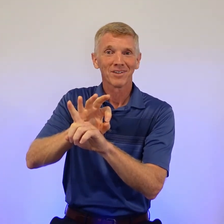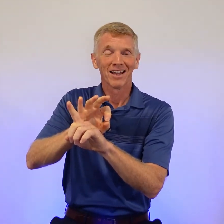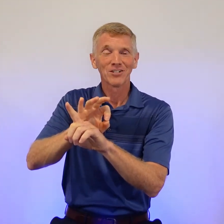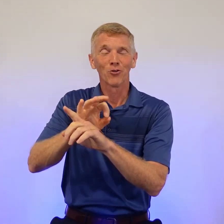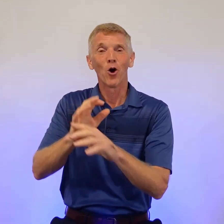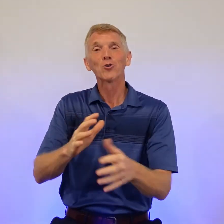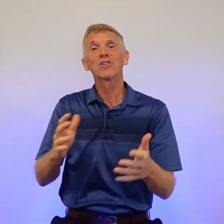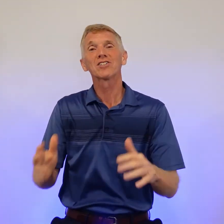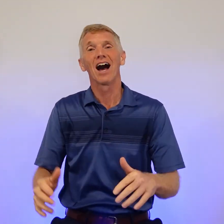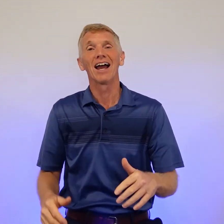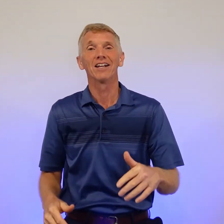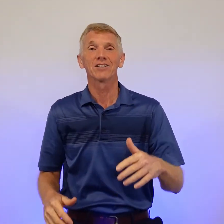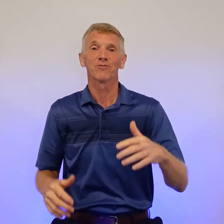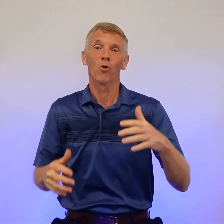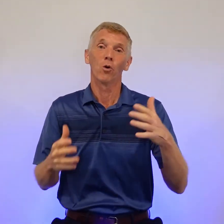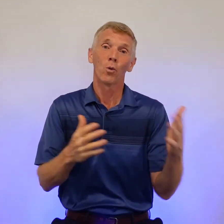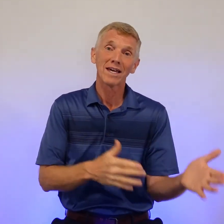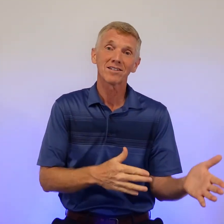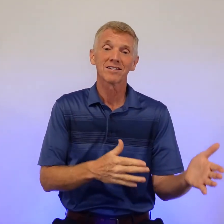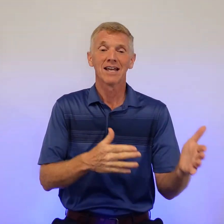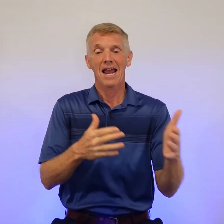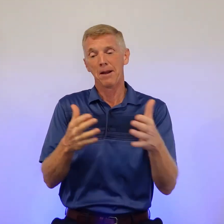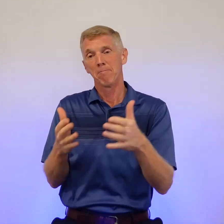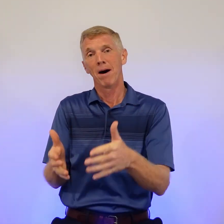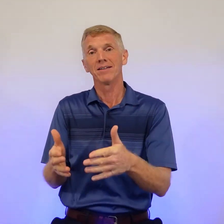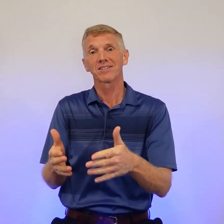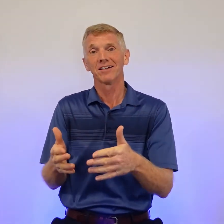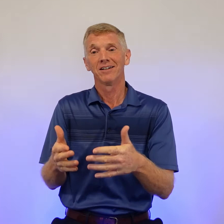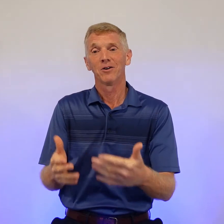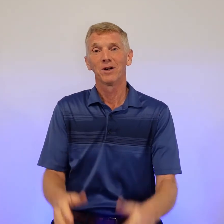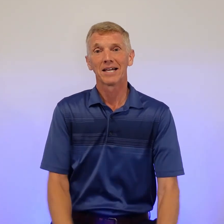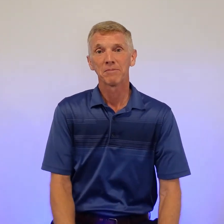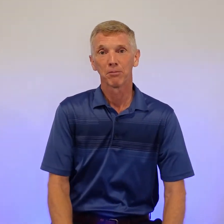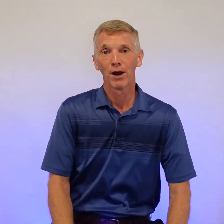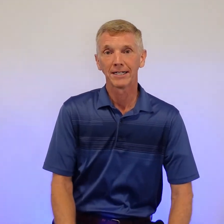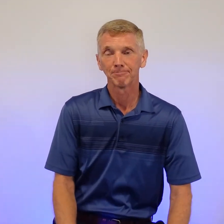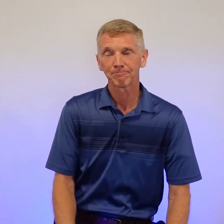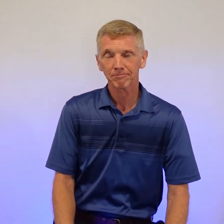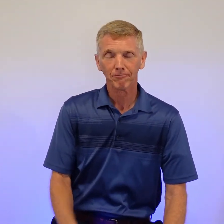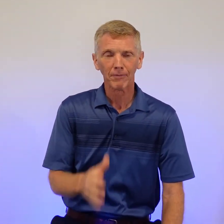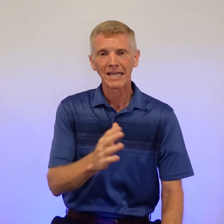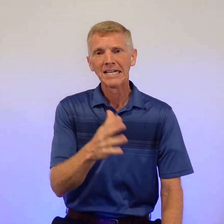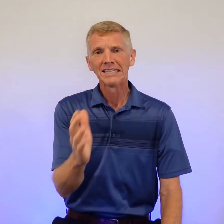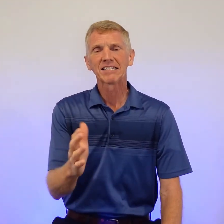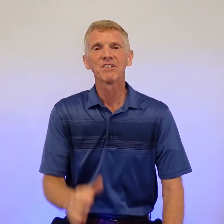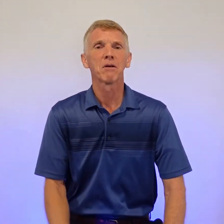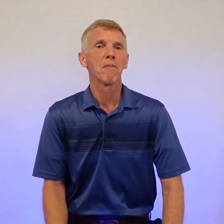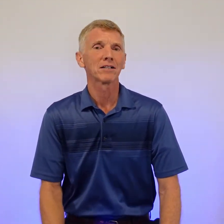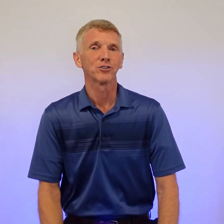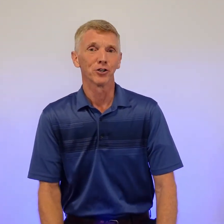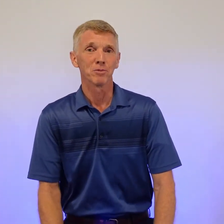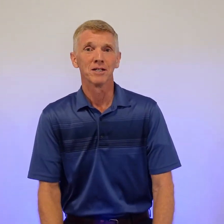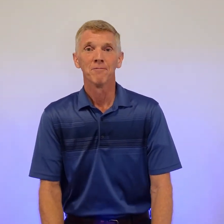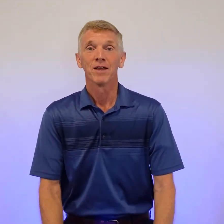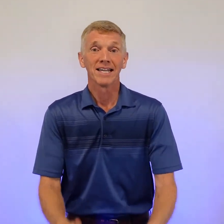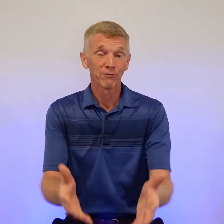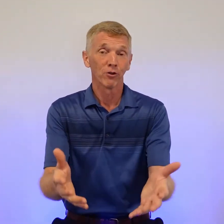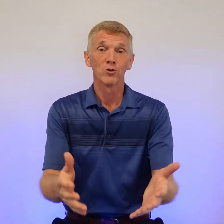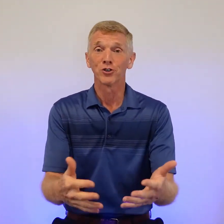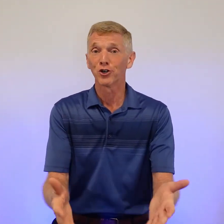Okay, so those are the signs for weeks and months when it comes to pregnant. Let's give you some of the medical terms. Again, for those nurses